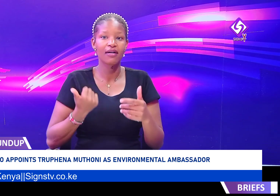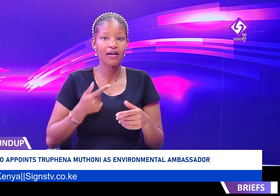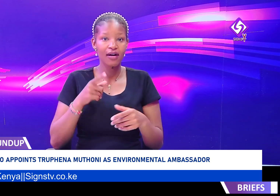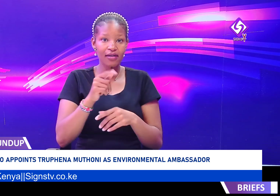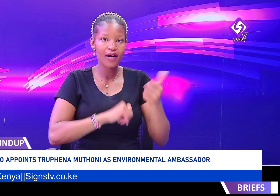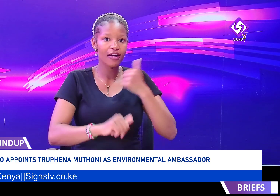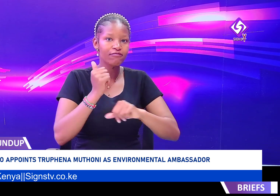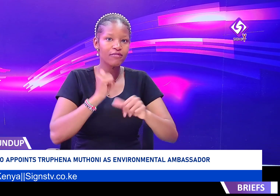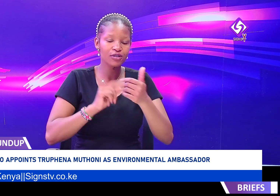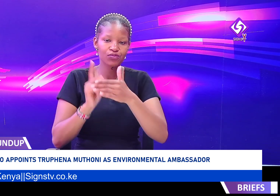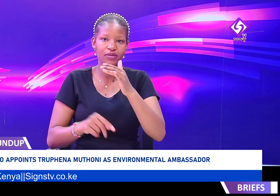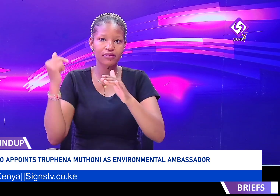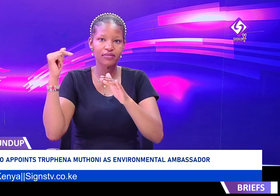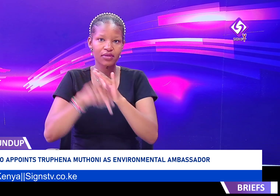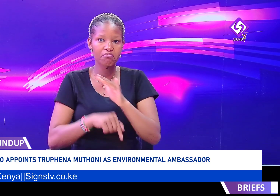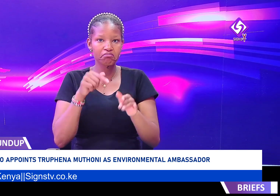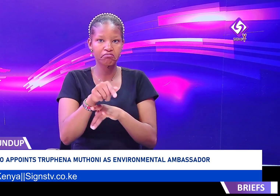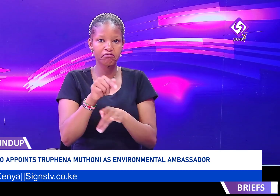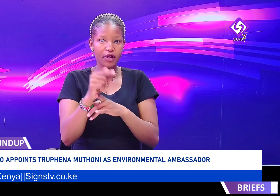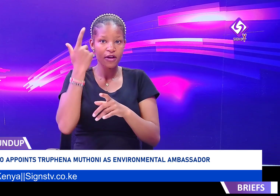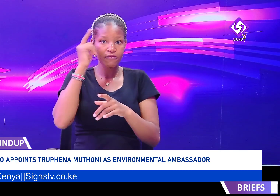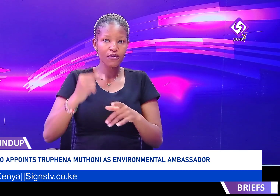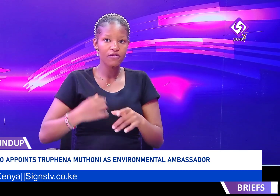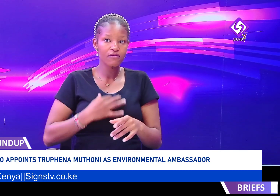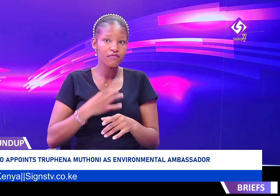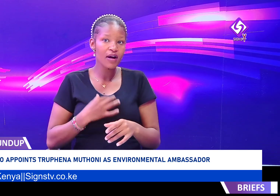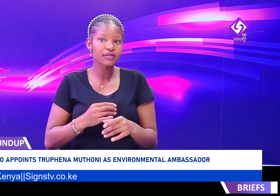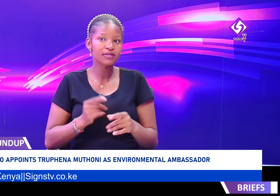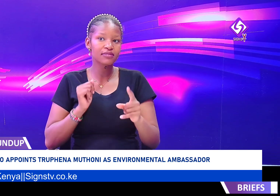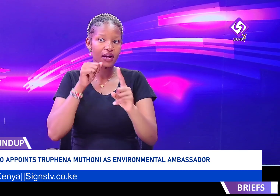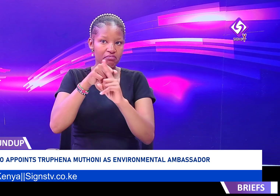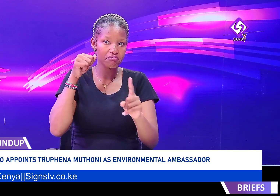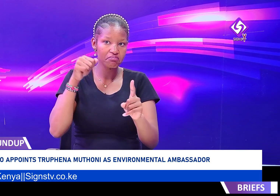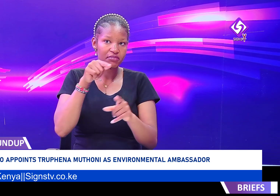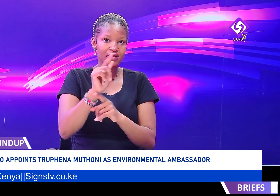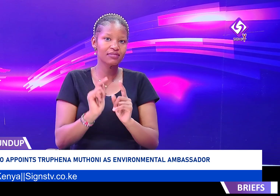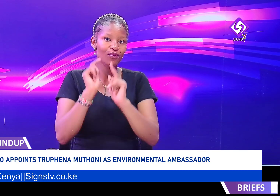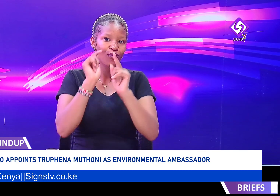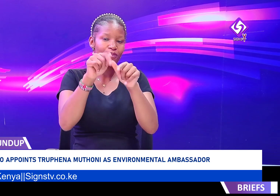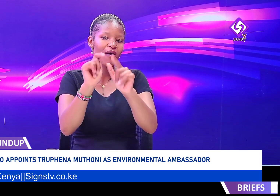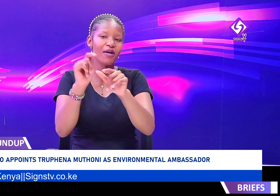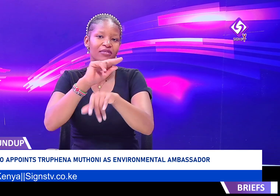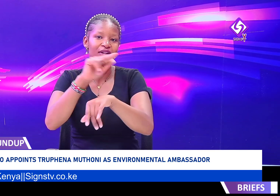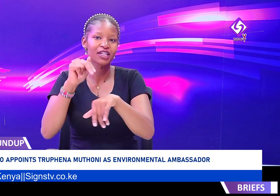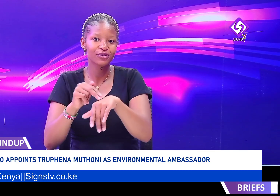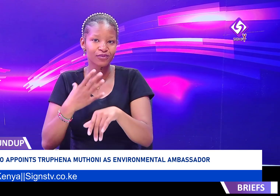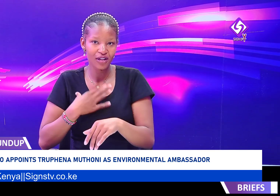President Ruto praised her action as a deeply symbolic gesture aimed at raising national and global awareness